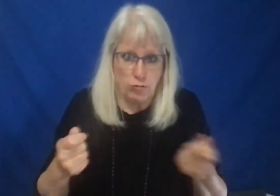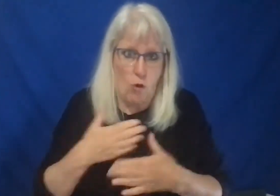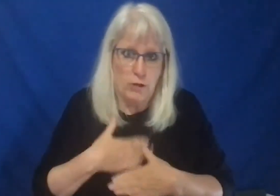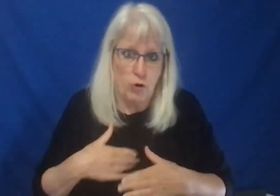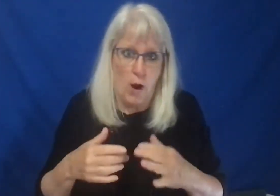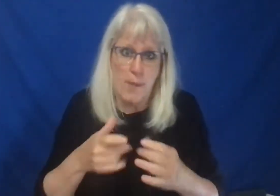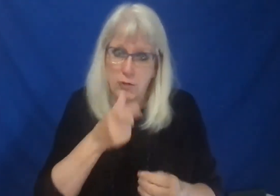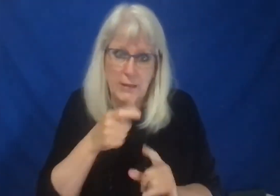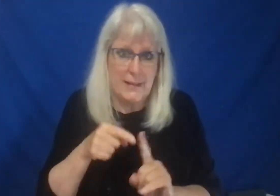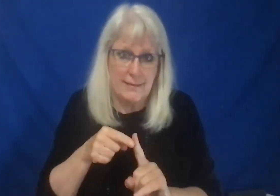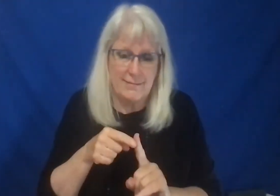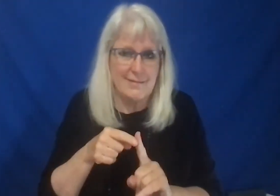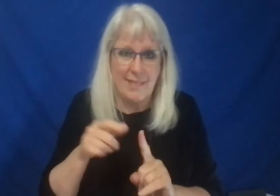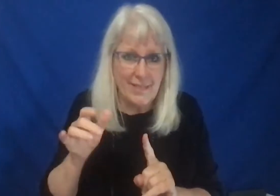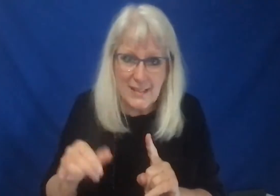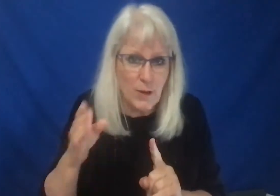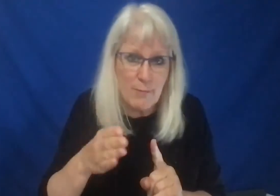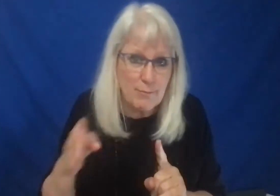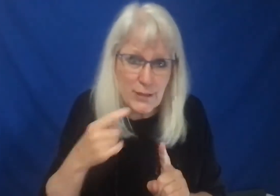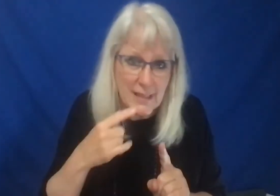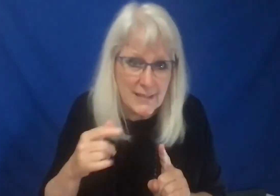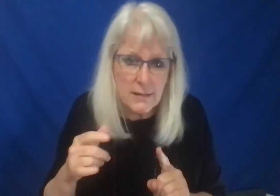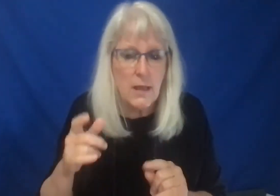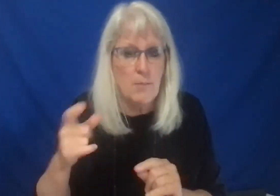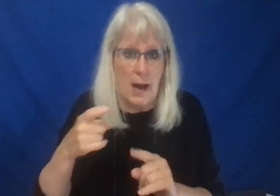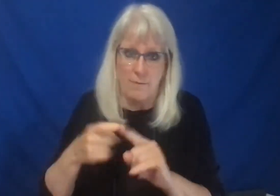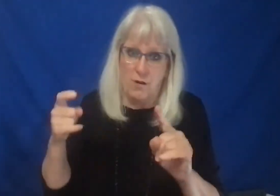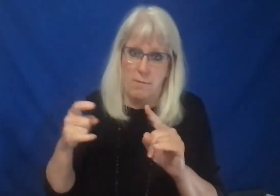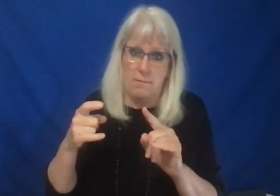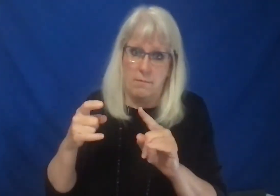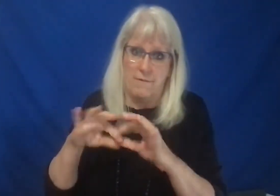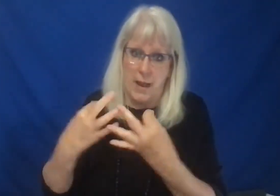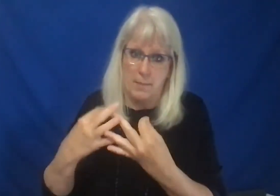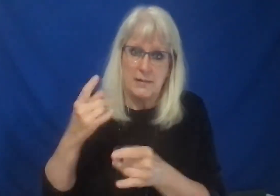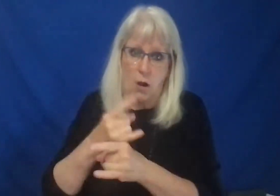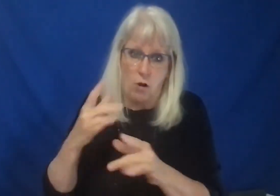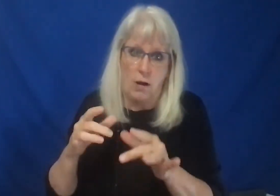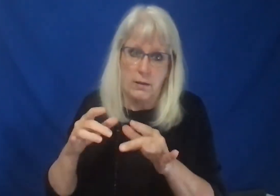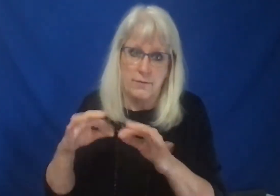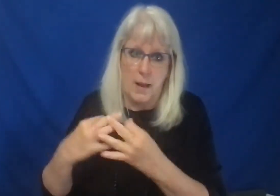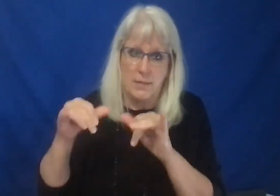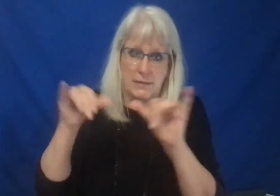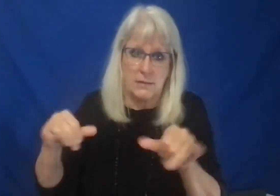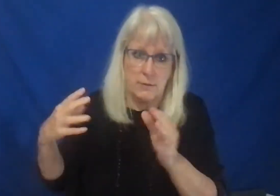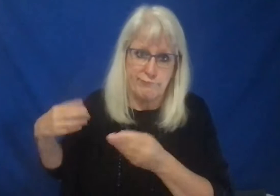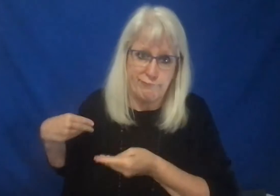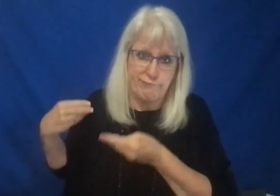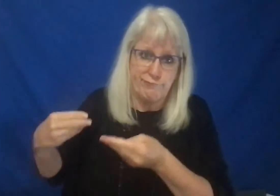reading the grapevine. But I also come from an alcoholic family system. And there's generations of alcoholism. There's a lot of trauma. There's a lot